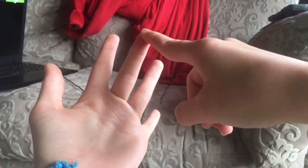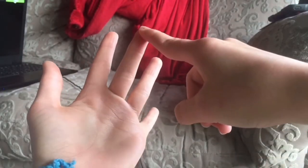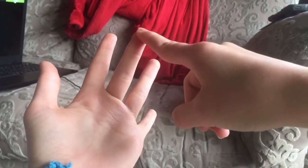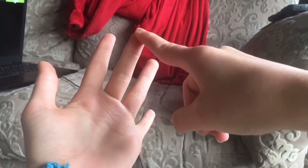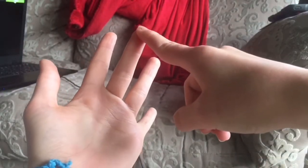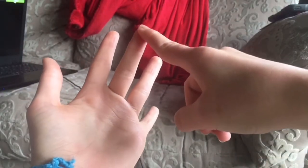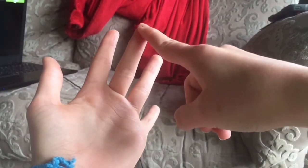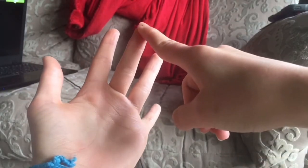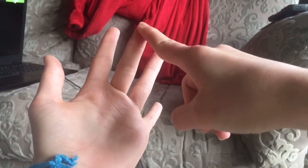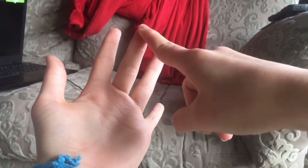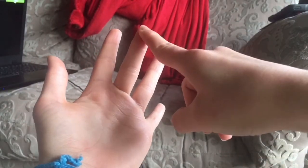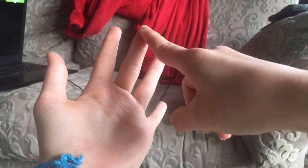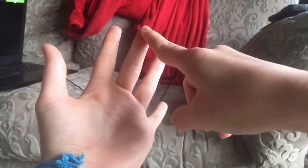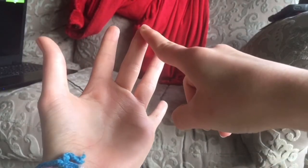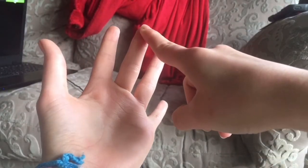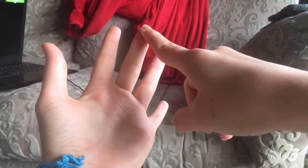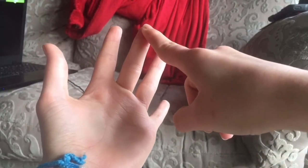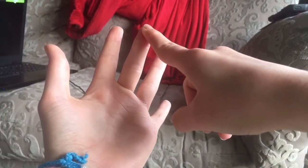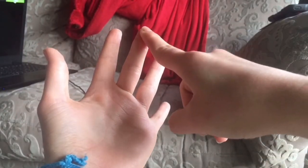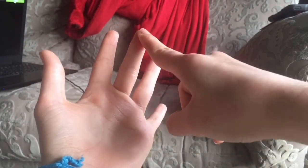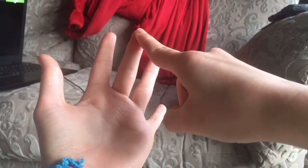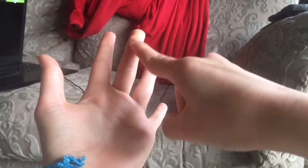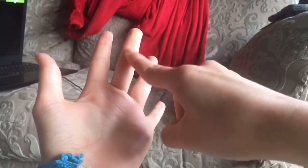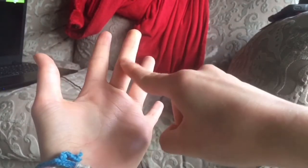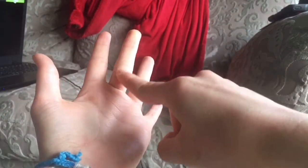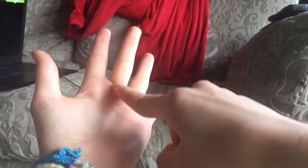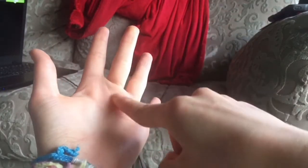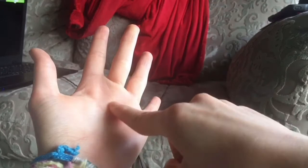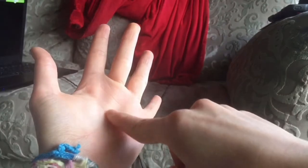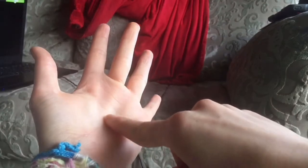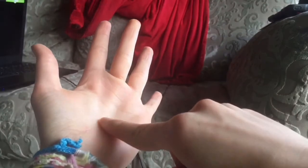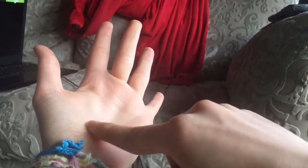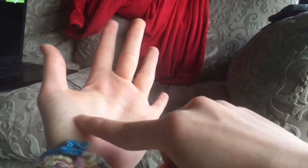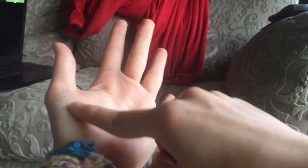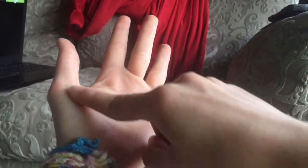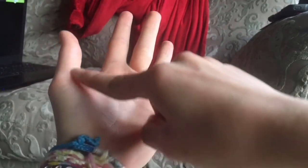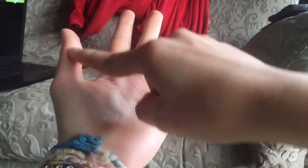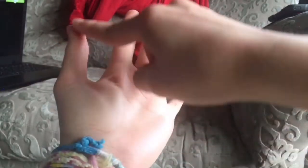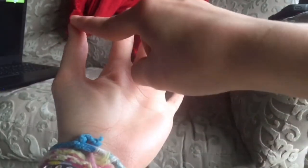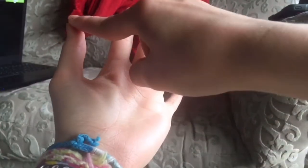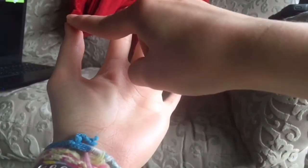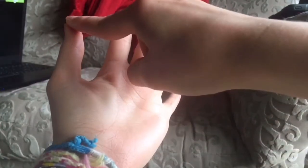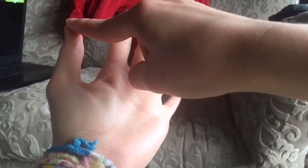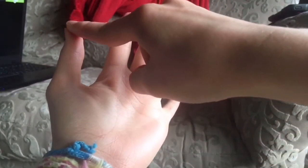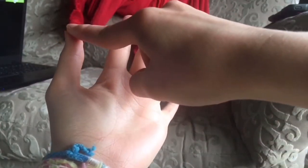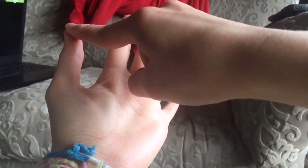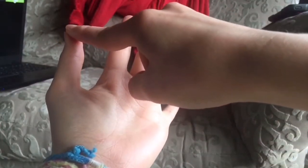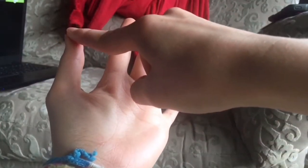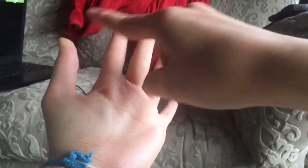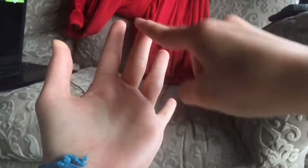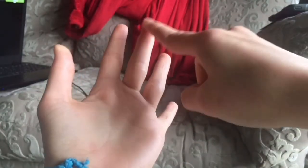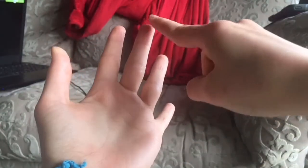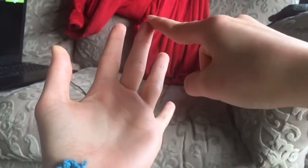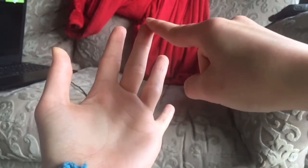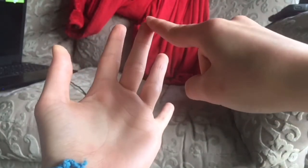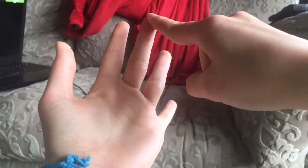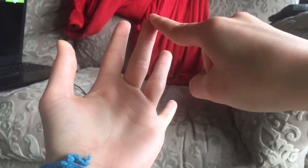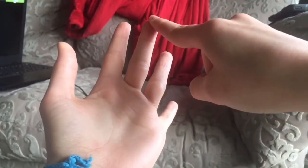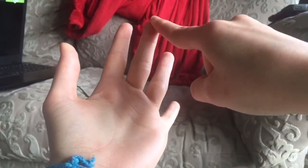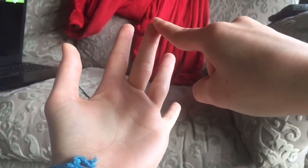we're still on I, and what we do is we write a big letter J on our hands. So you go from